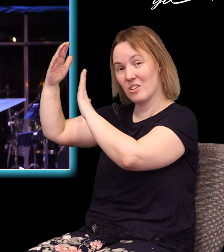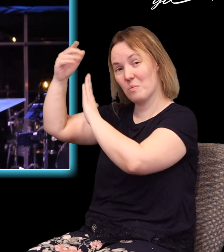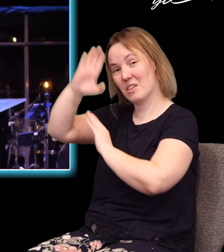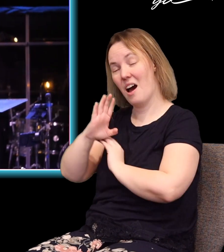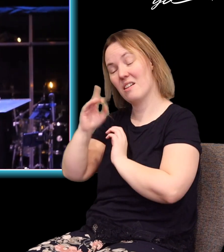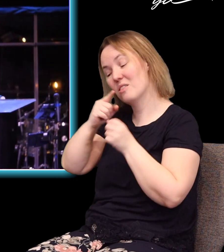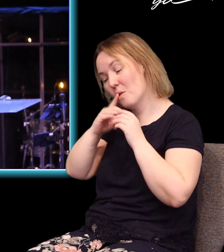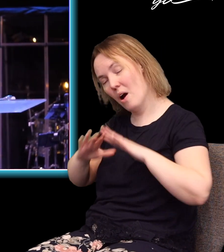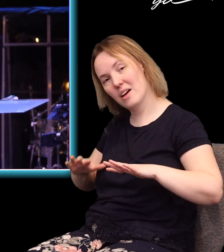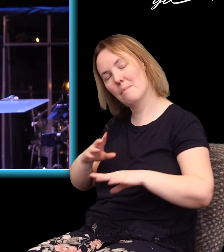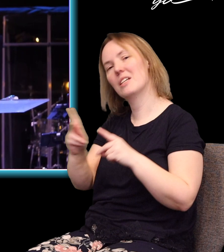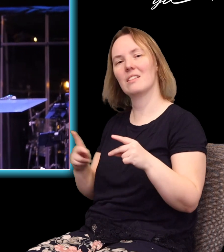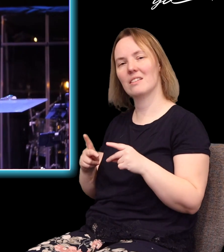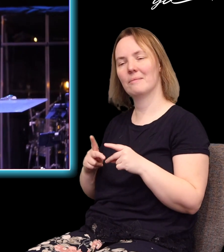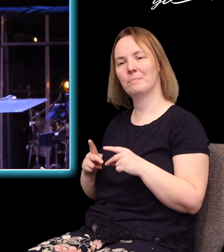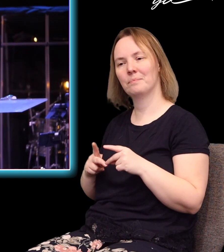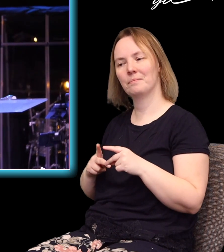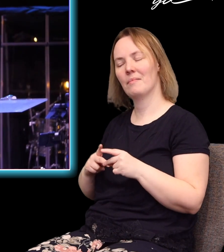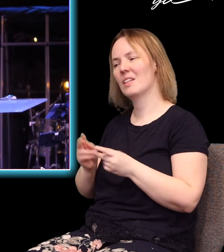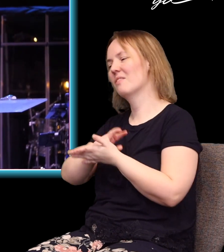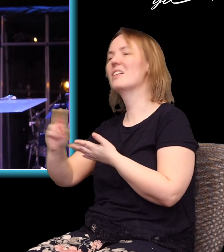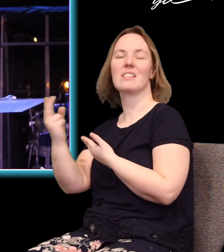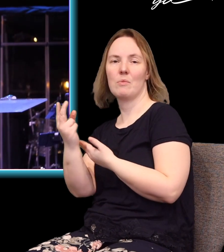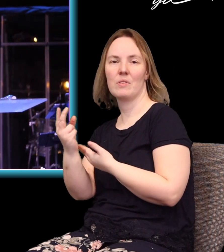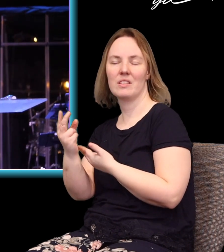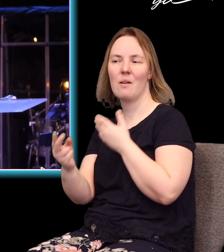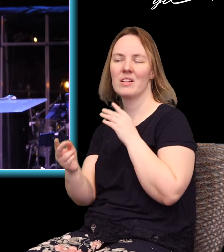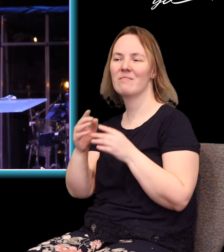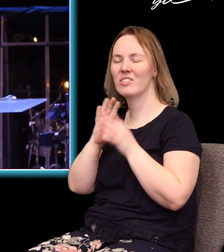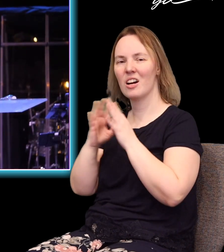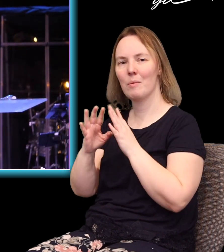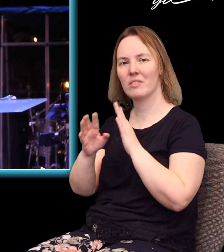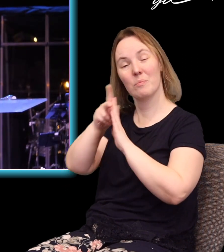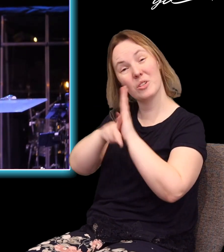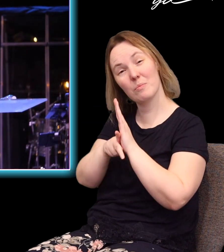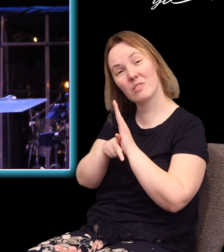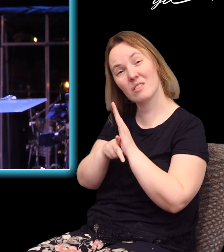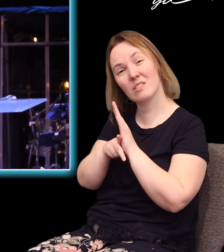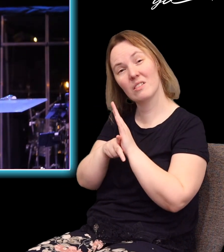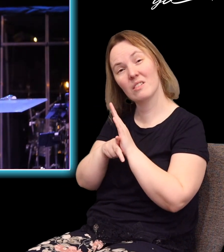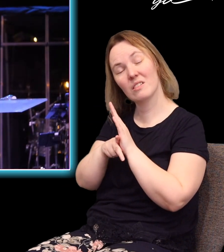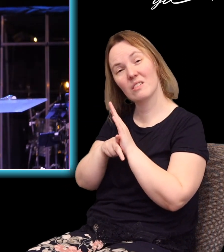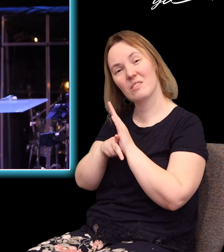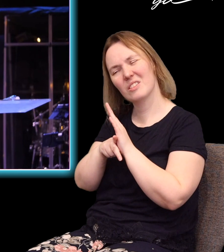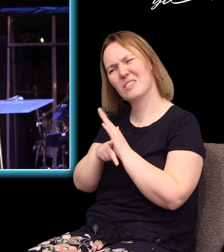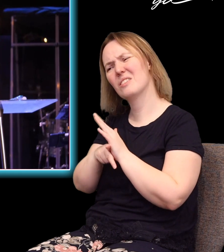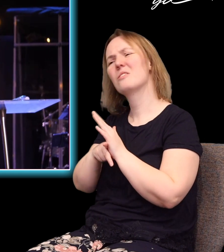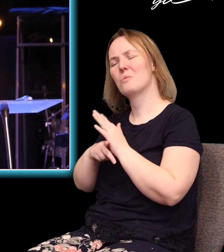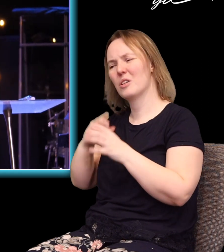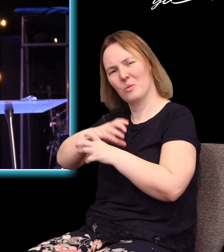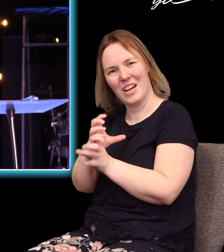those three components. Over the next couple of weeks, I'd like to speak about some actual principles. Once we've kind of cultivated